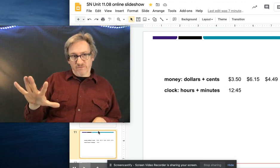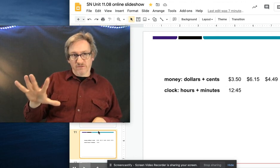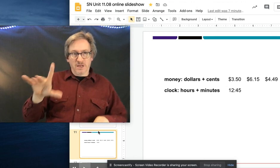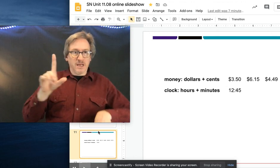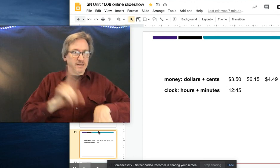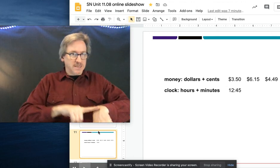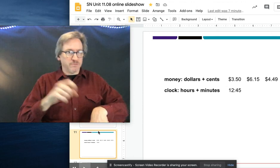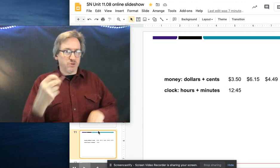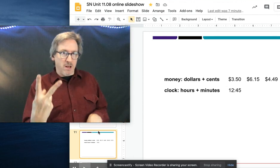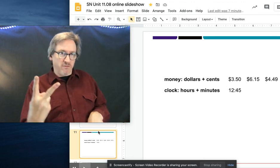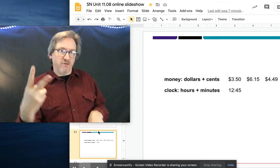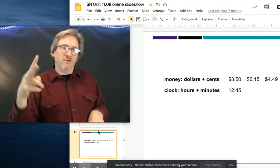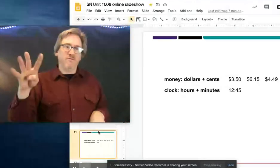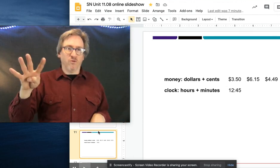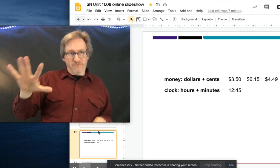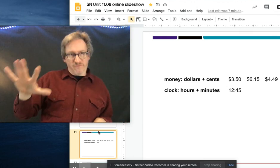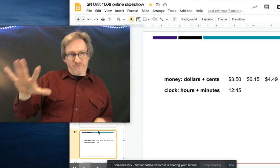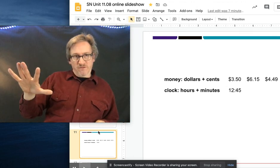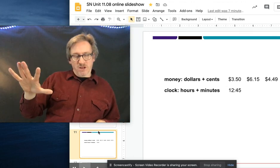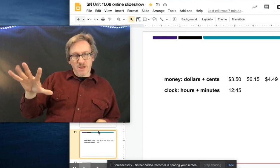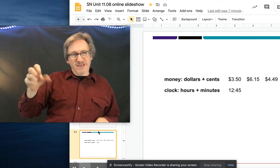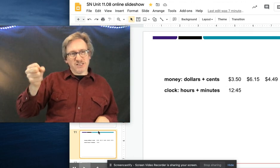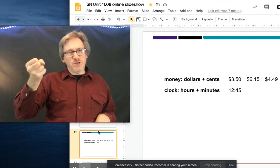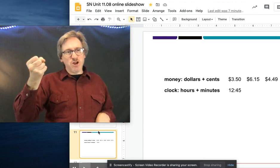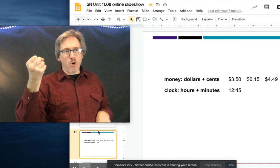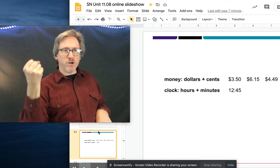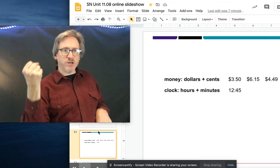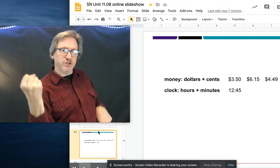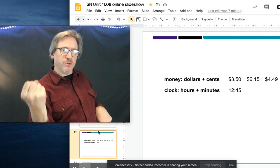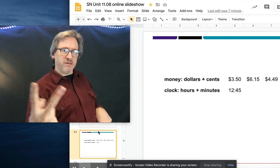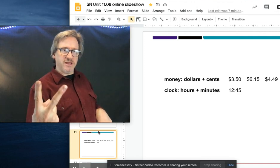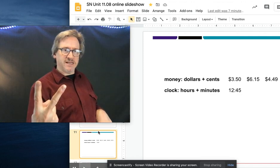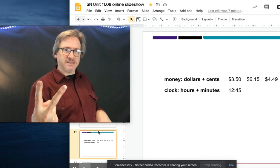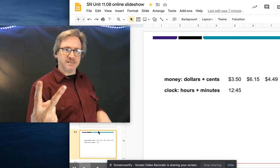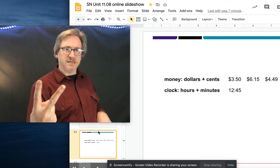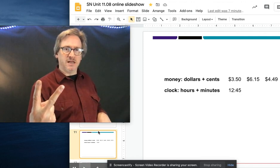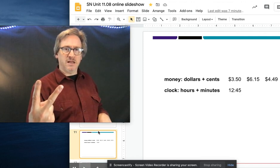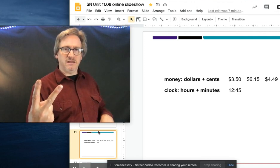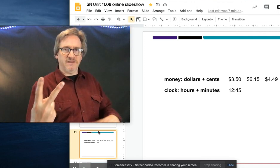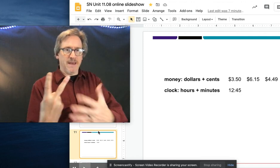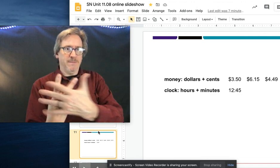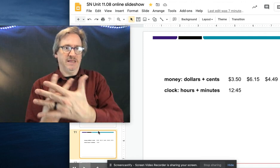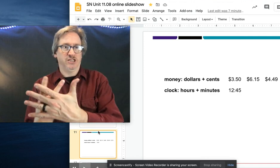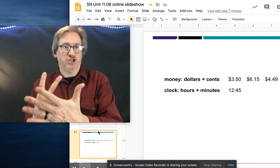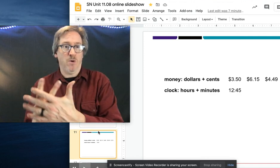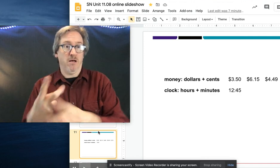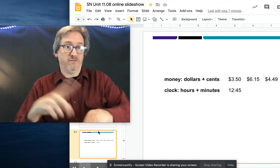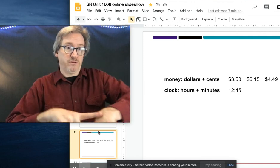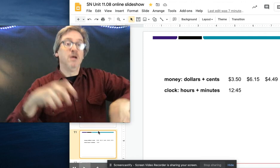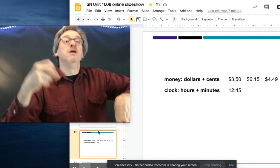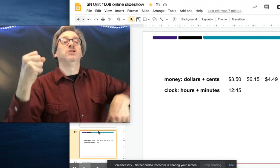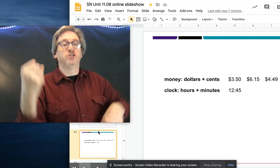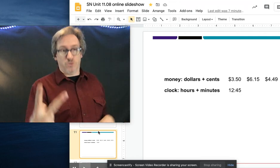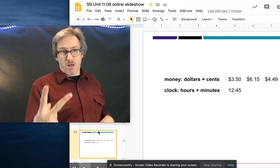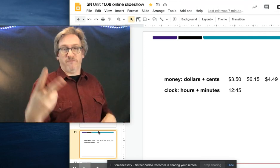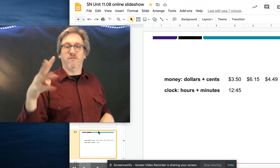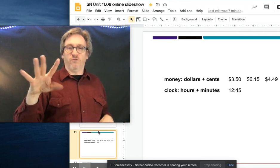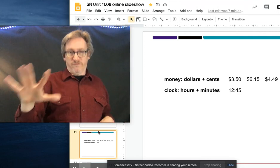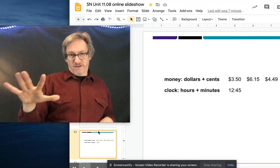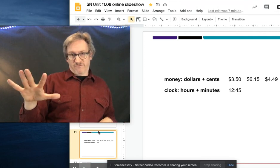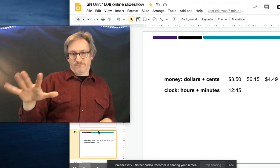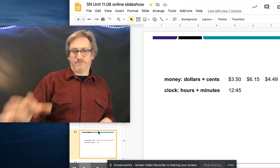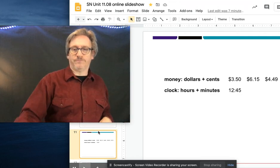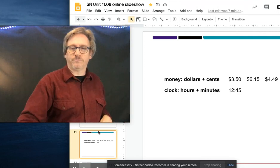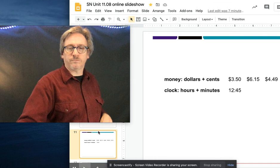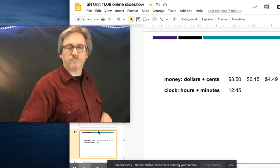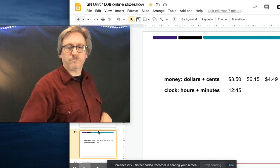12:45. Time 12:45. Because we know once you do this, that means 12:45.